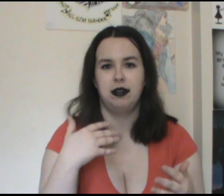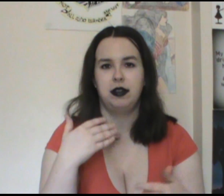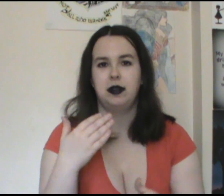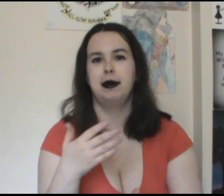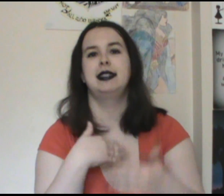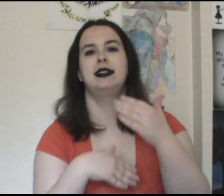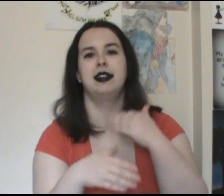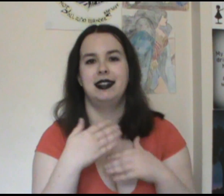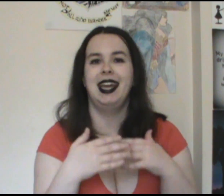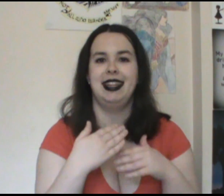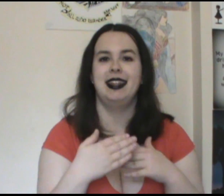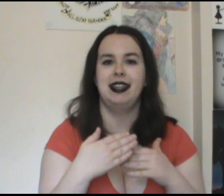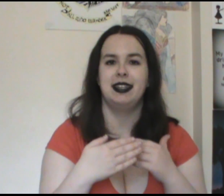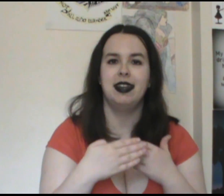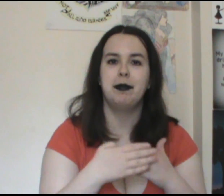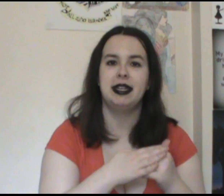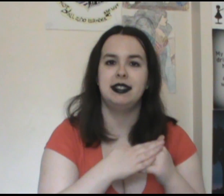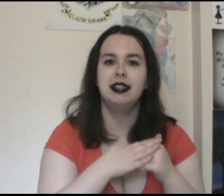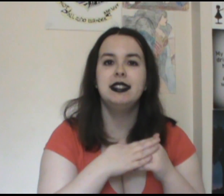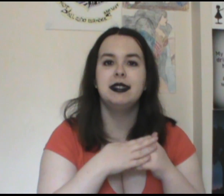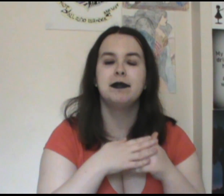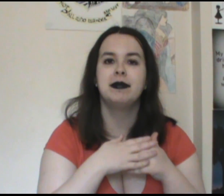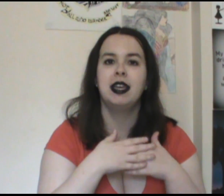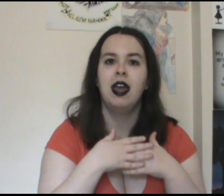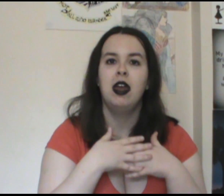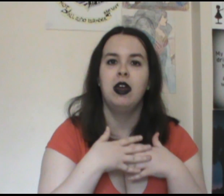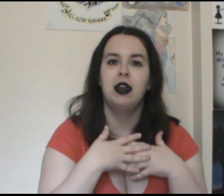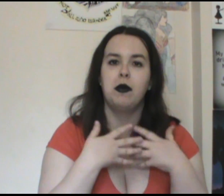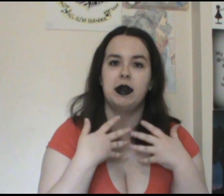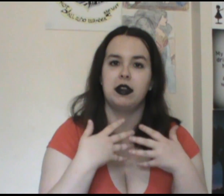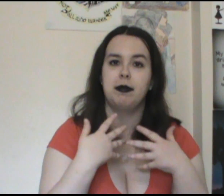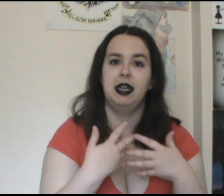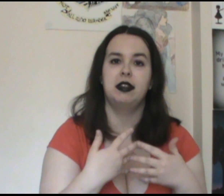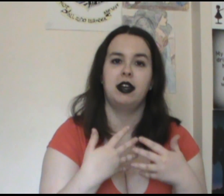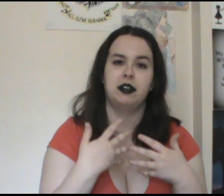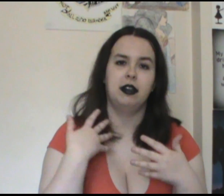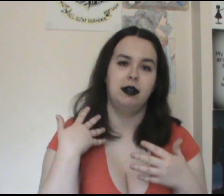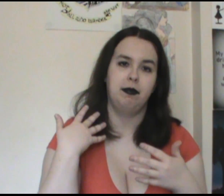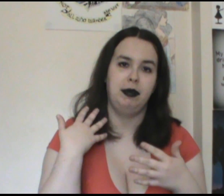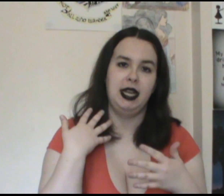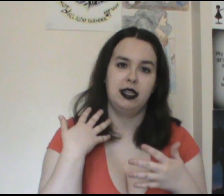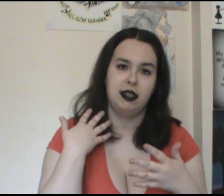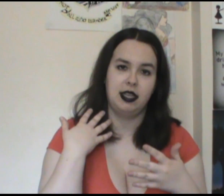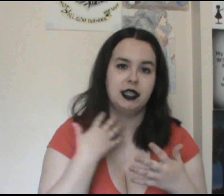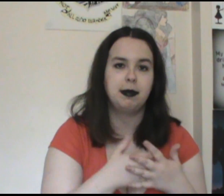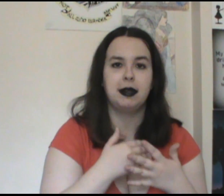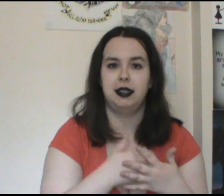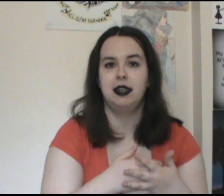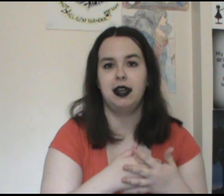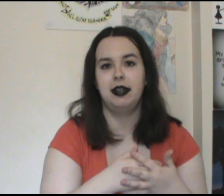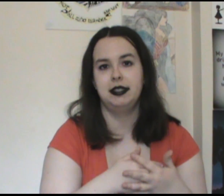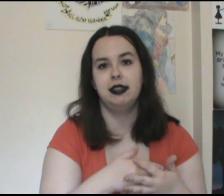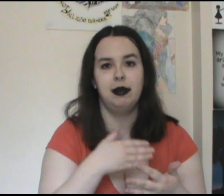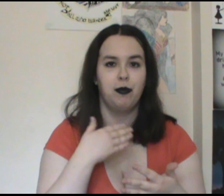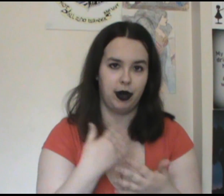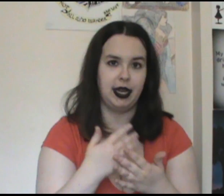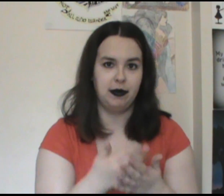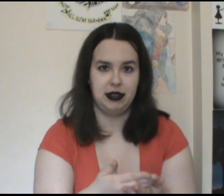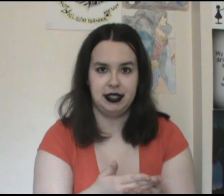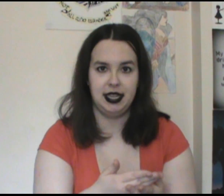of twist and take that they did on Pestilence, with her being a doctor and being like this person constantly working with the sick